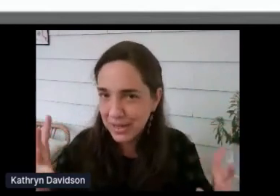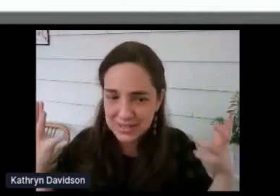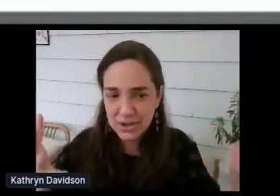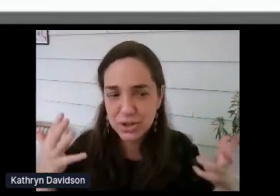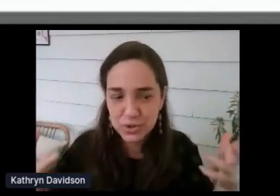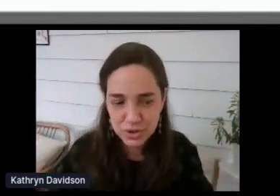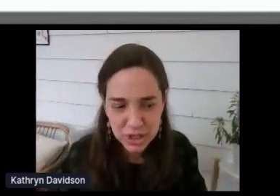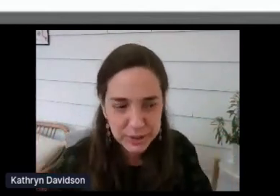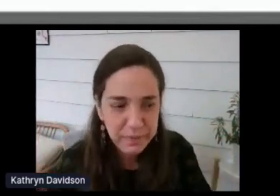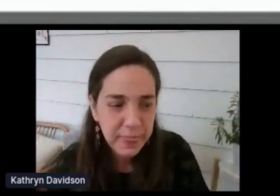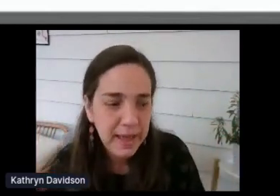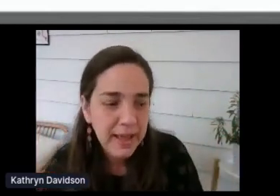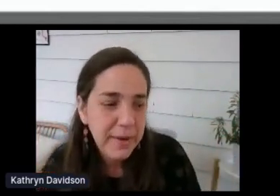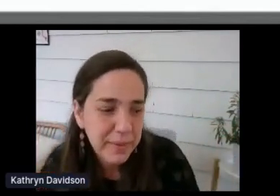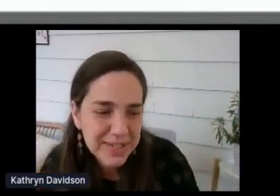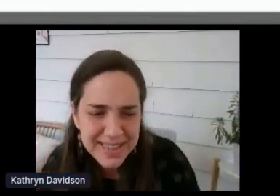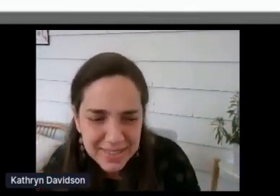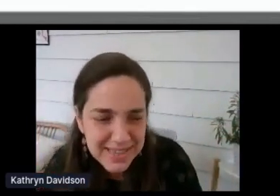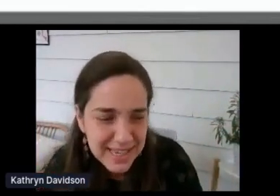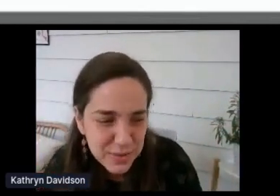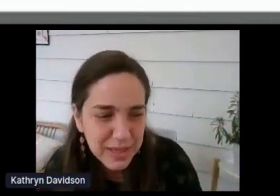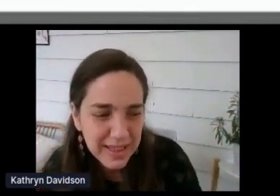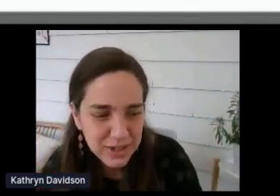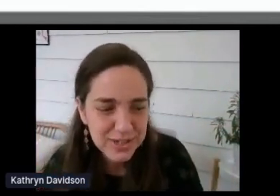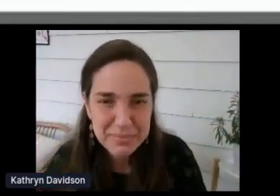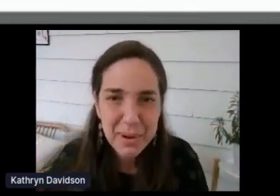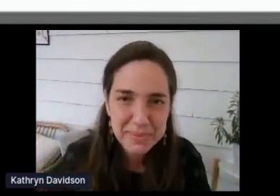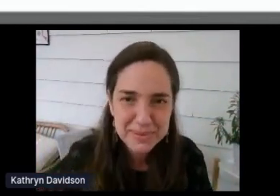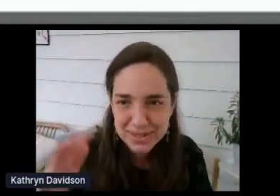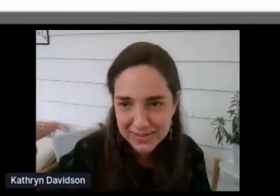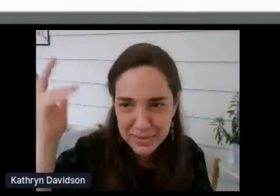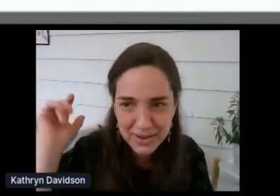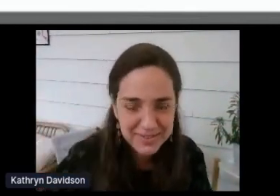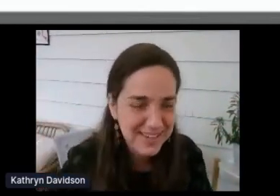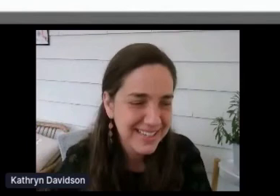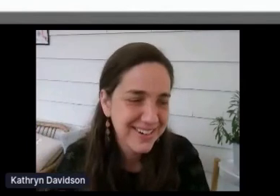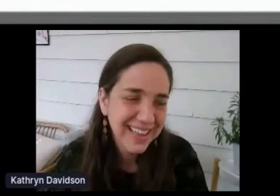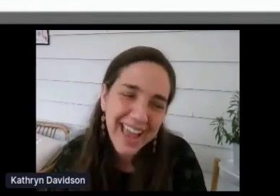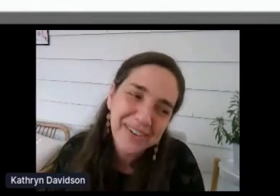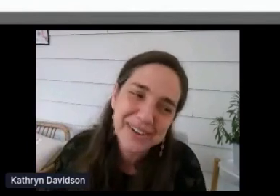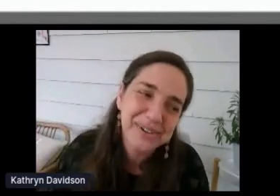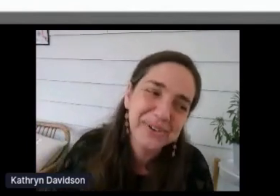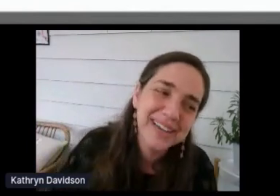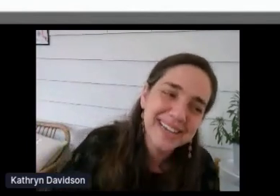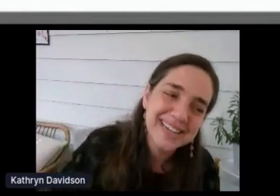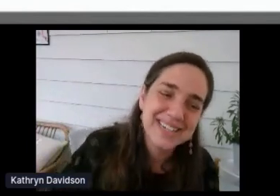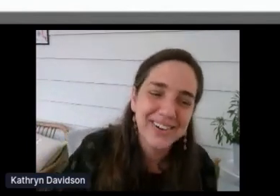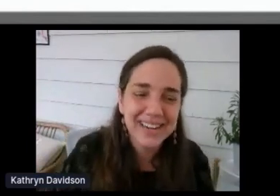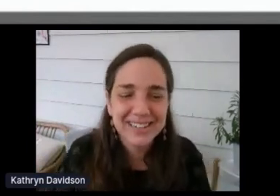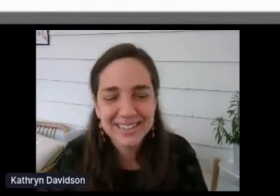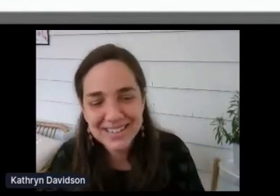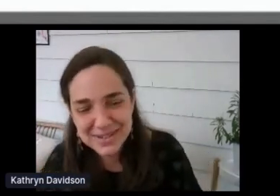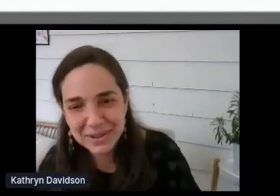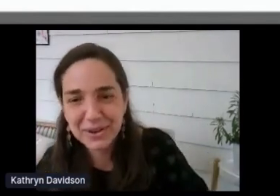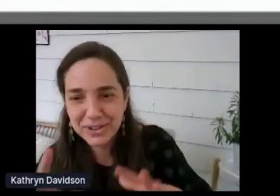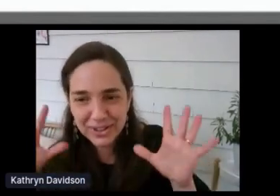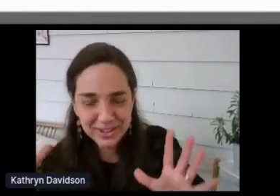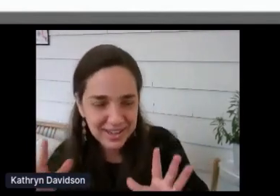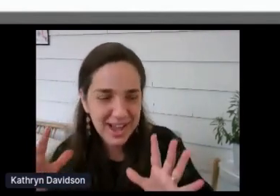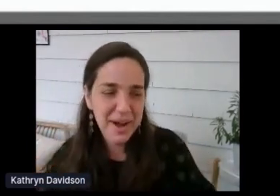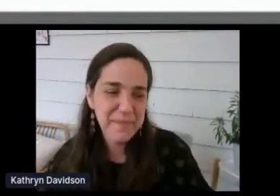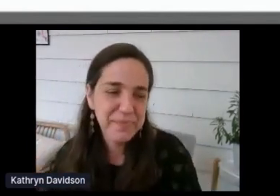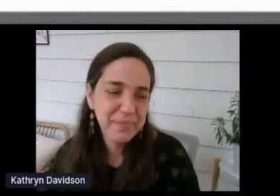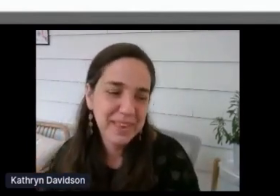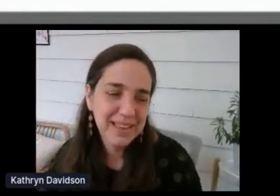sort of complex logical structure, which I see is really the interesting problem, especially from cognitive science, right? Like how do you integrate into a